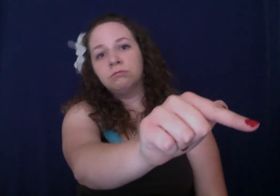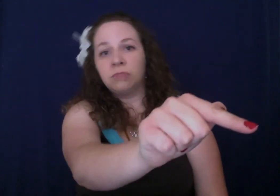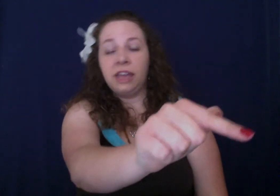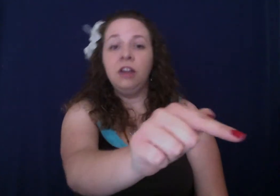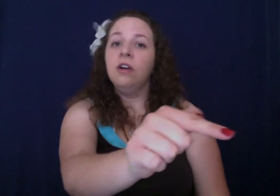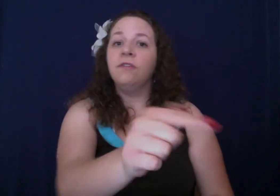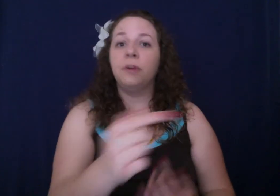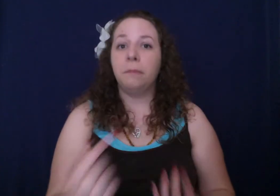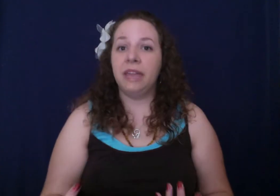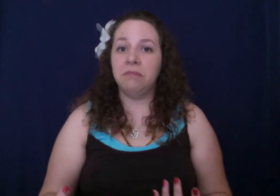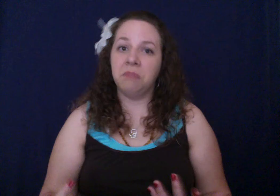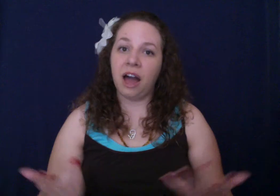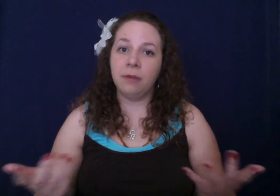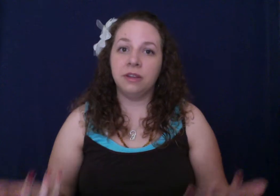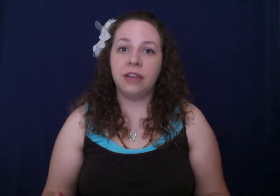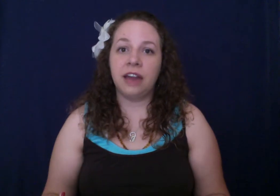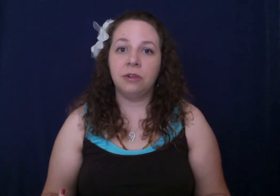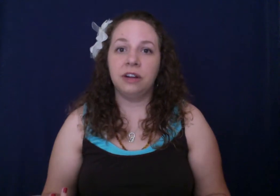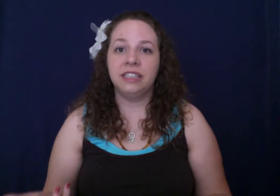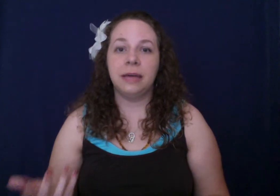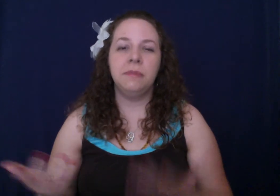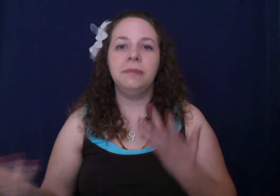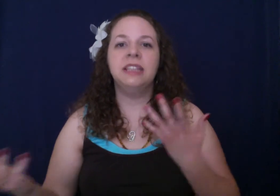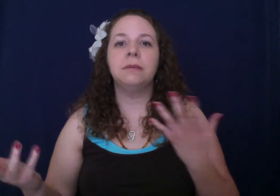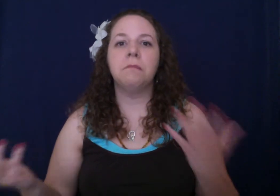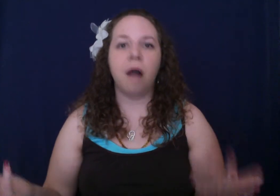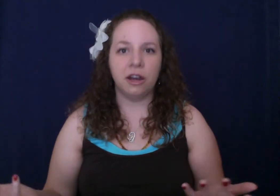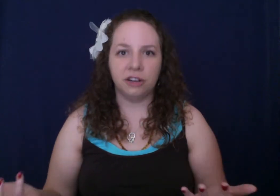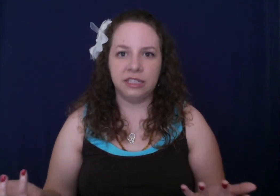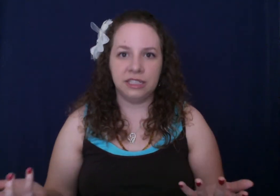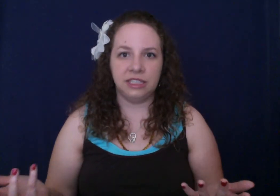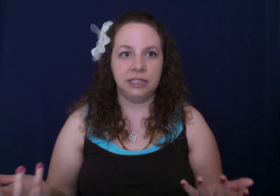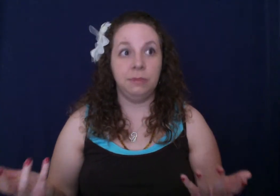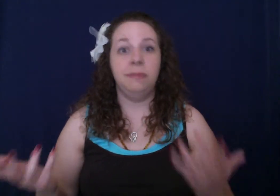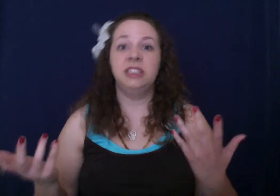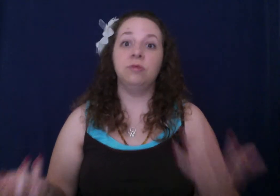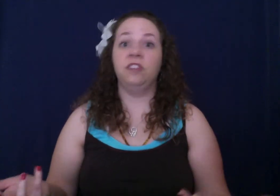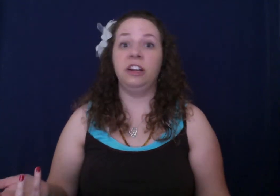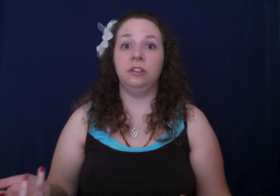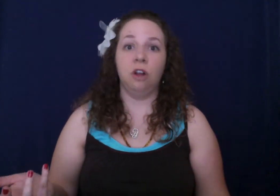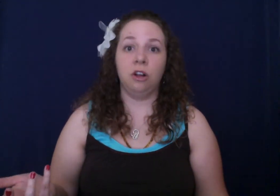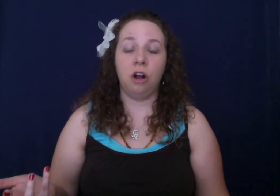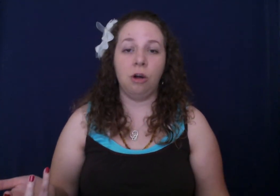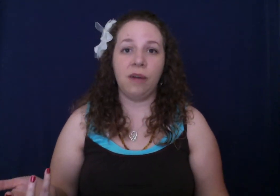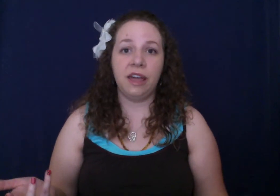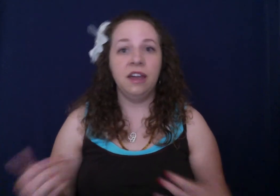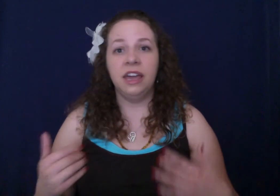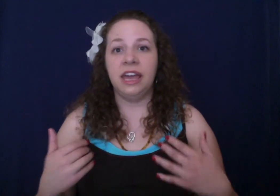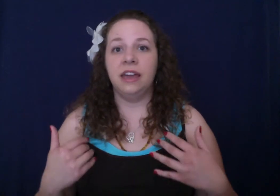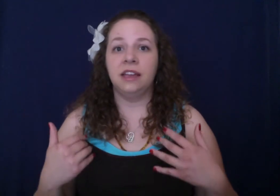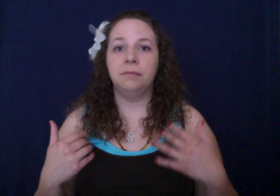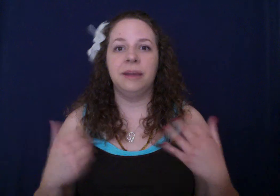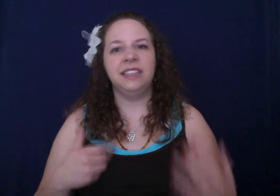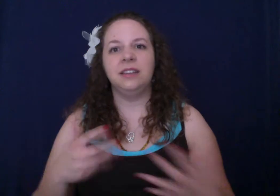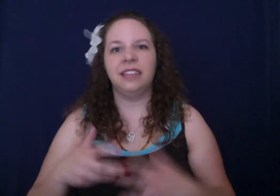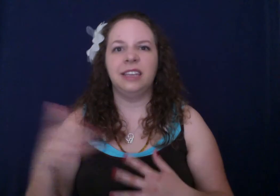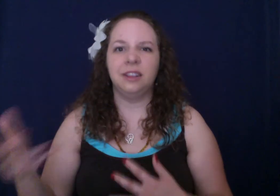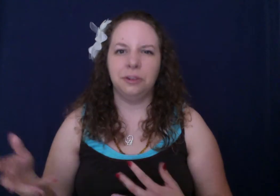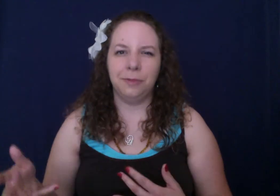Okay, for me, I would categorize that maybe as a moderate distance. Maybe it's a very long hallway, but it's not like another building,